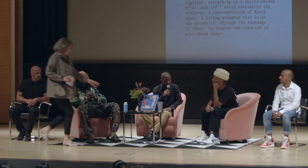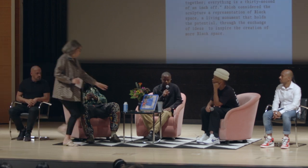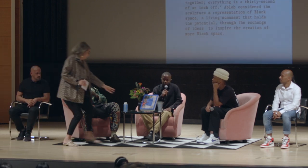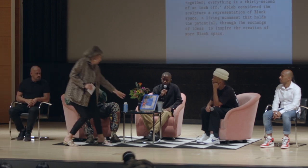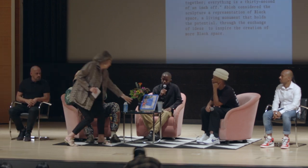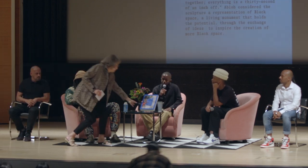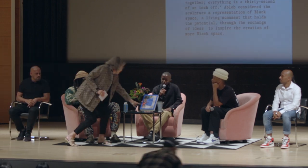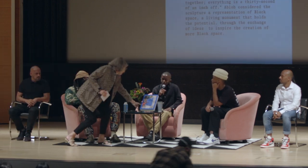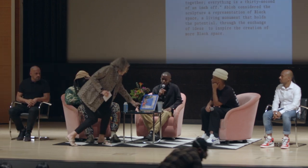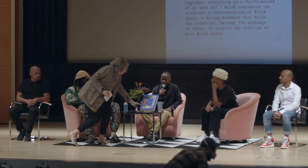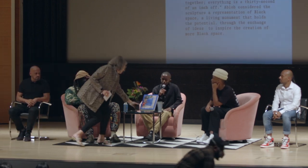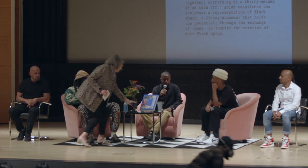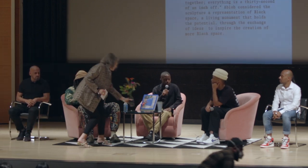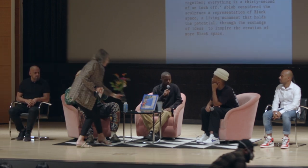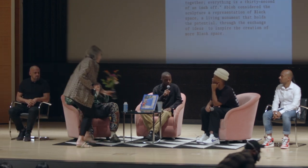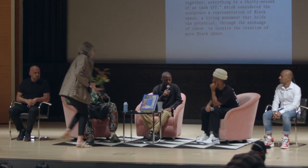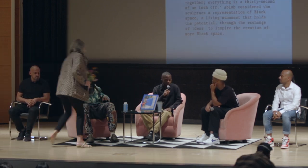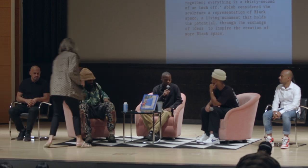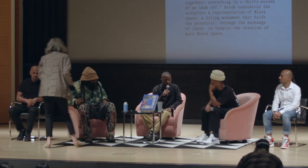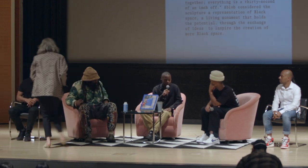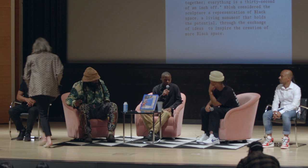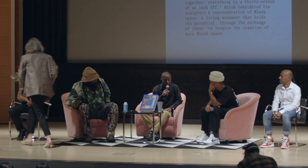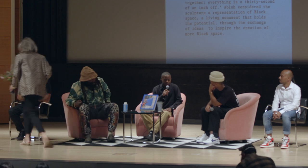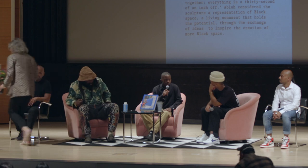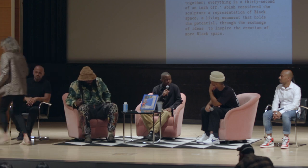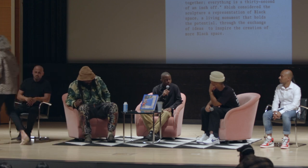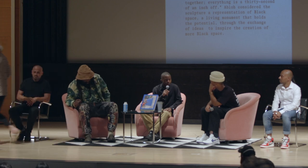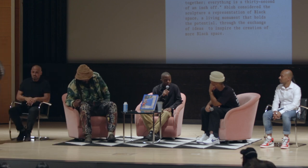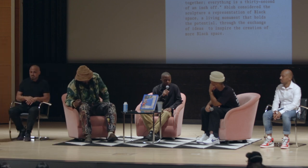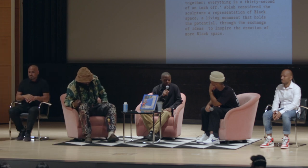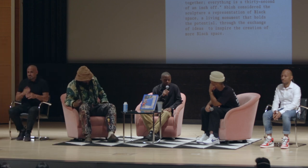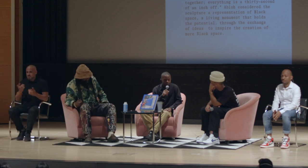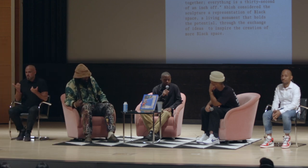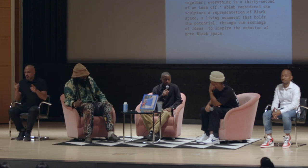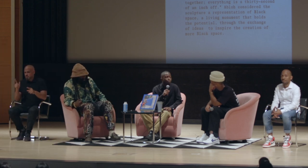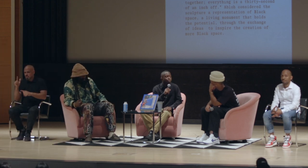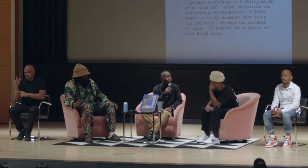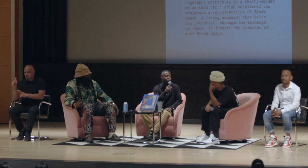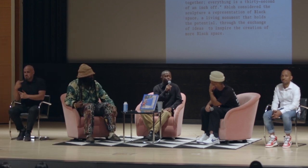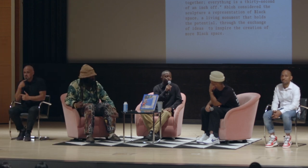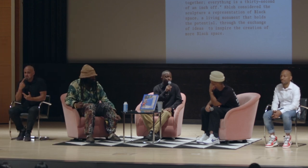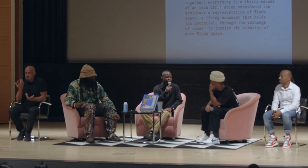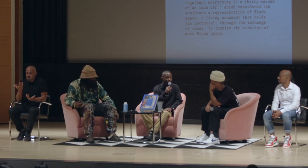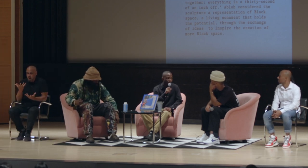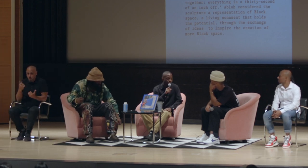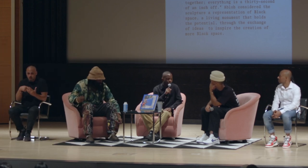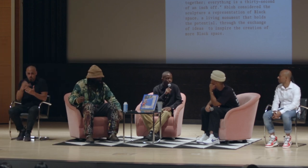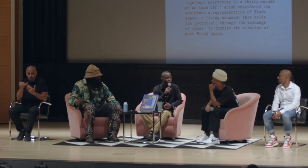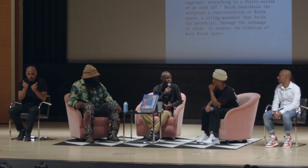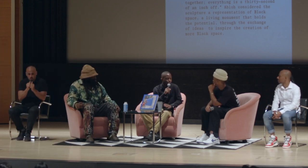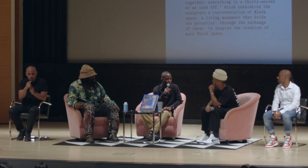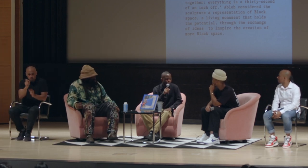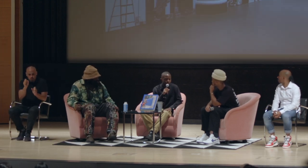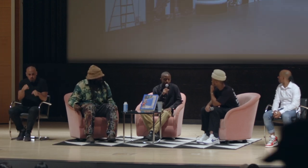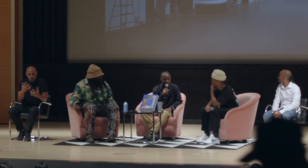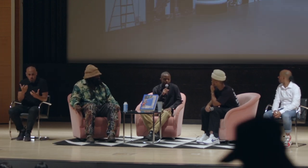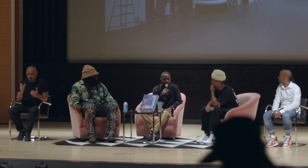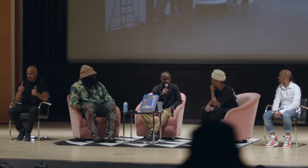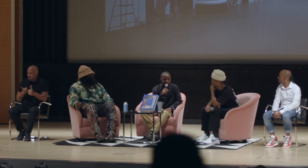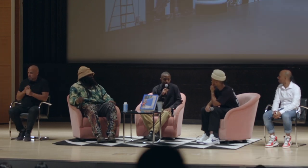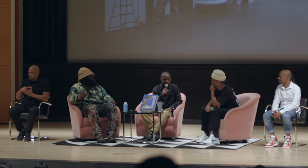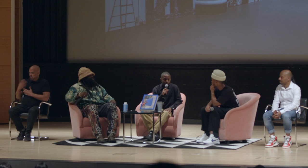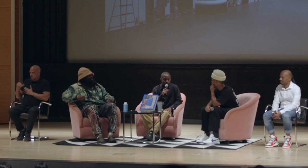started. And then, at some point he said, I've got us a real project, our first real